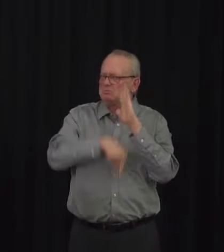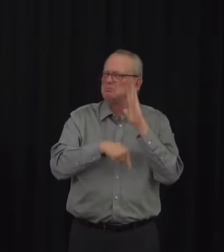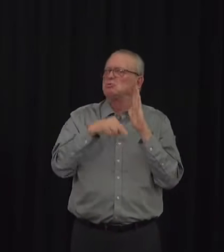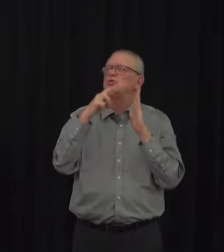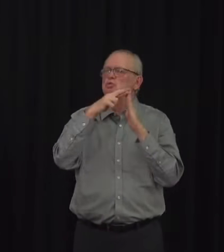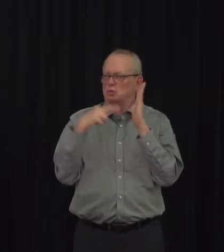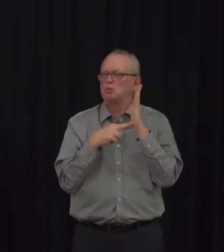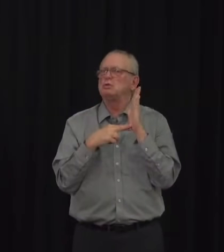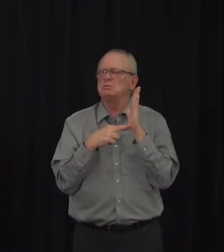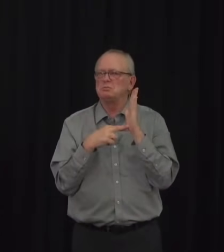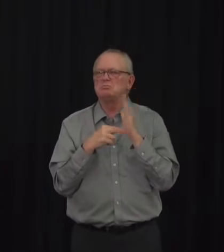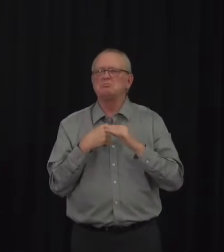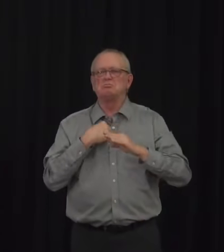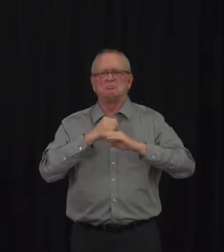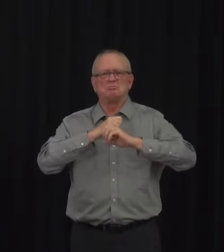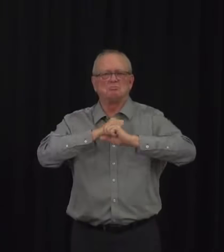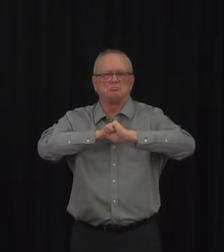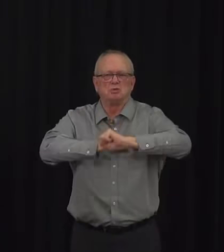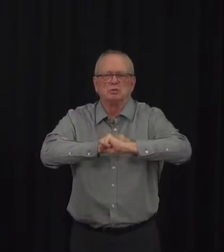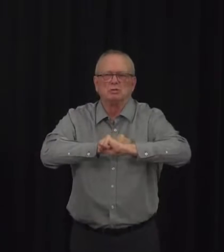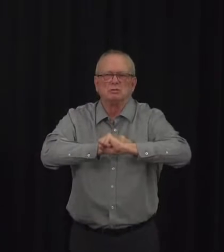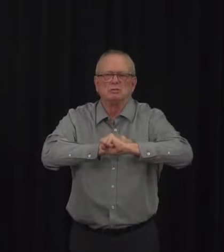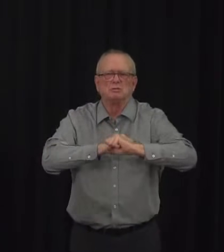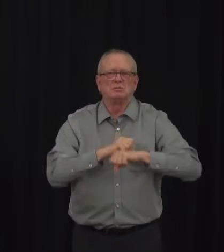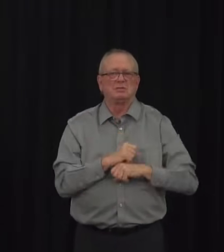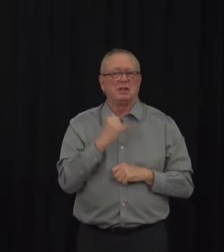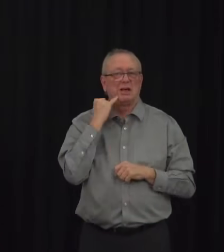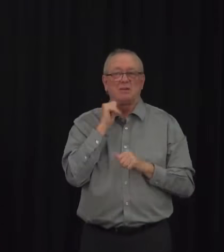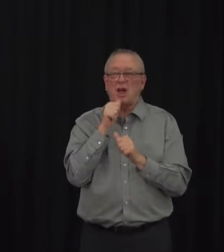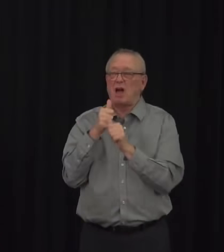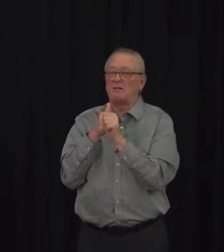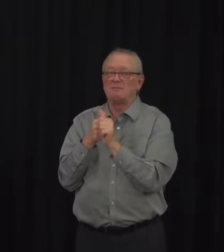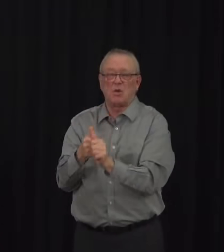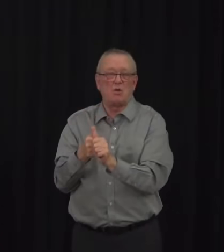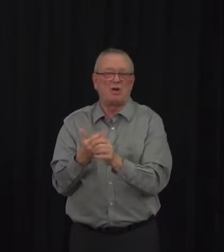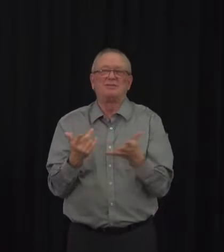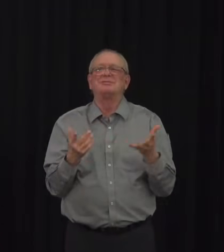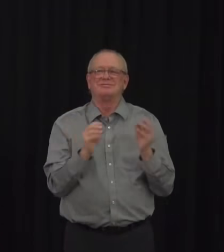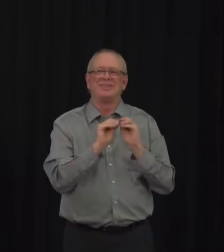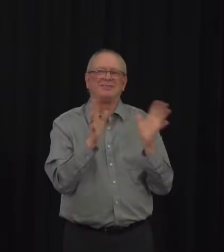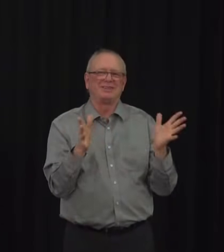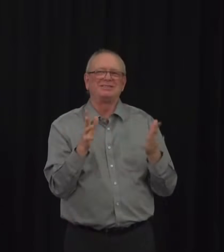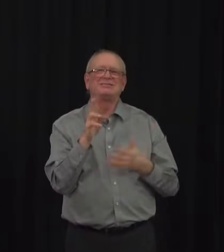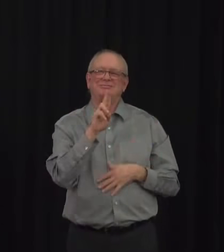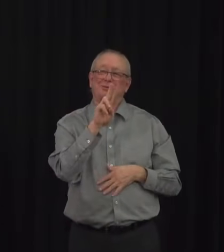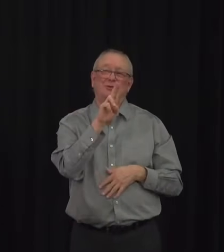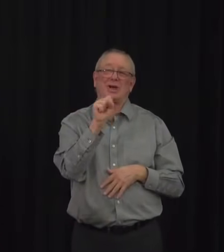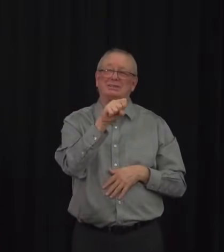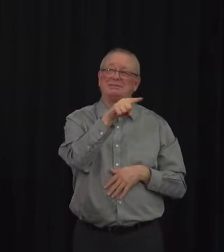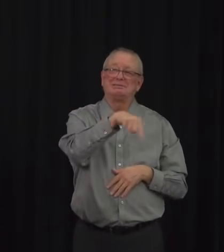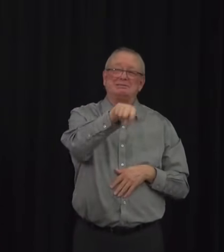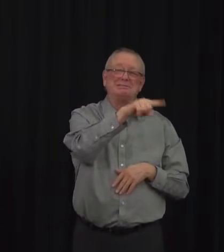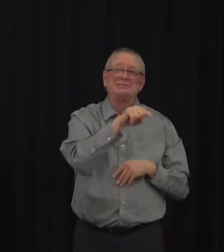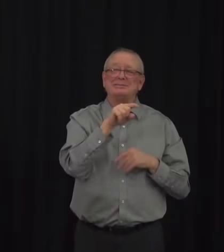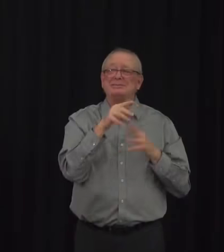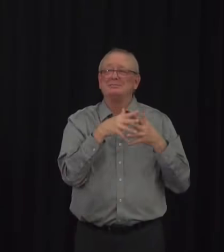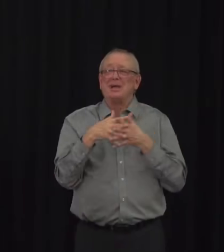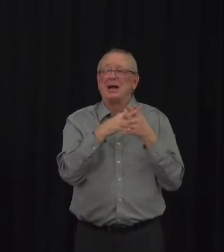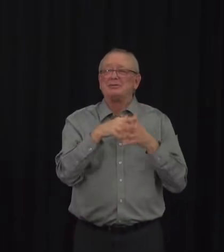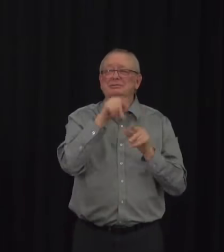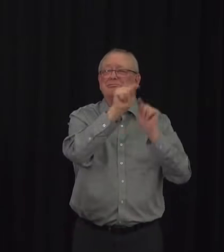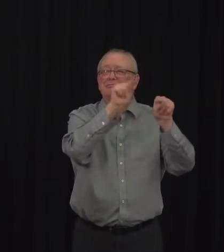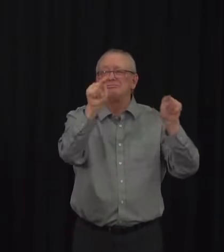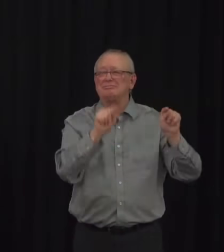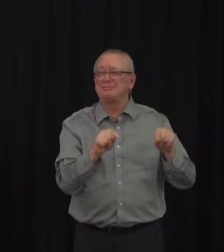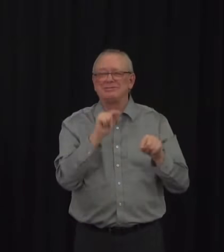bars and restaurants, then absolutely it's not surprising that in a place like the US, where many states have not had significant restrictions,